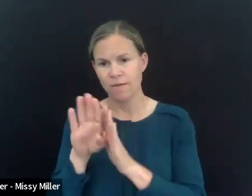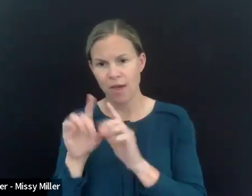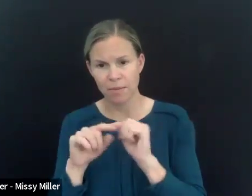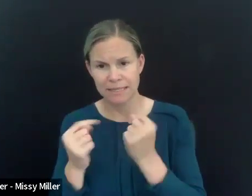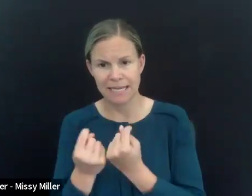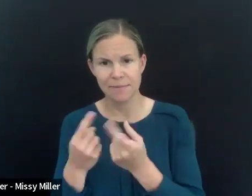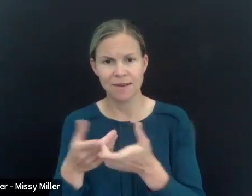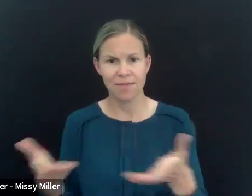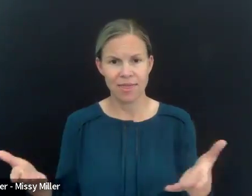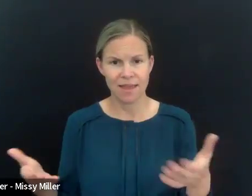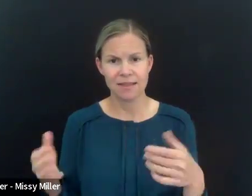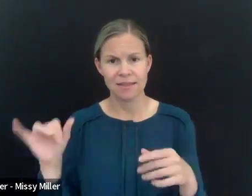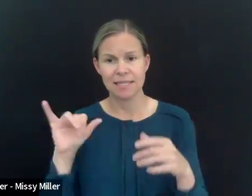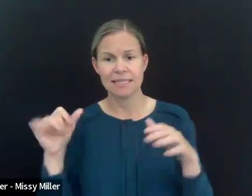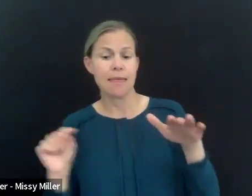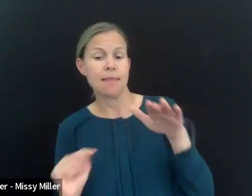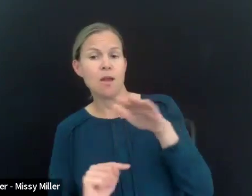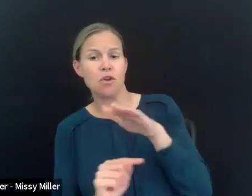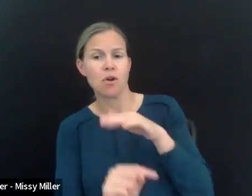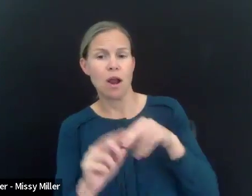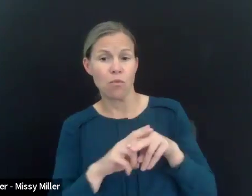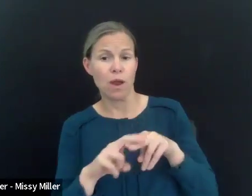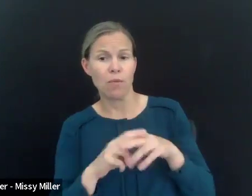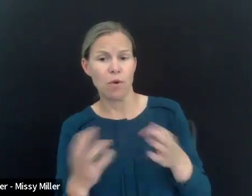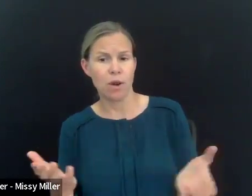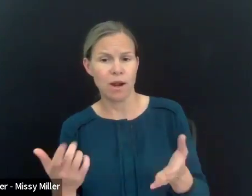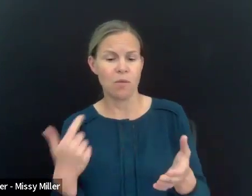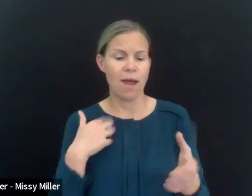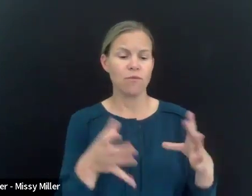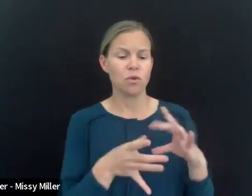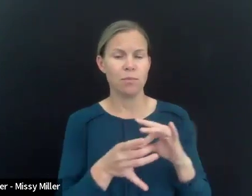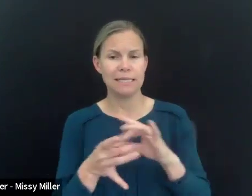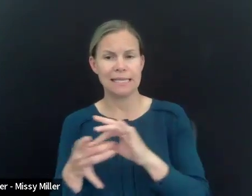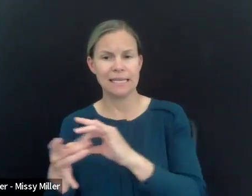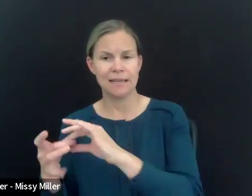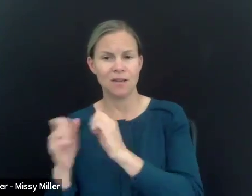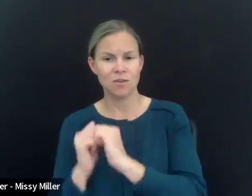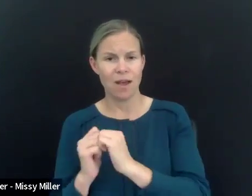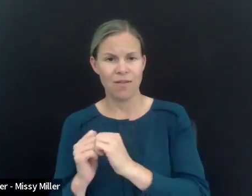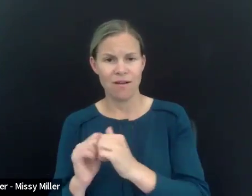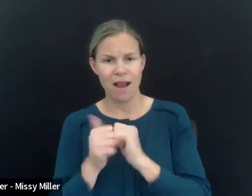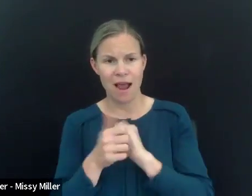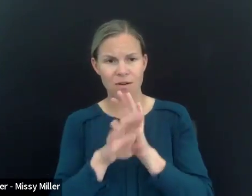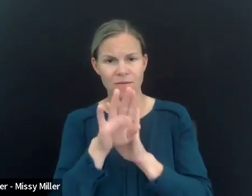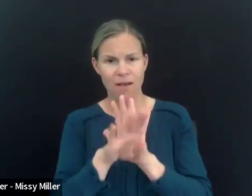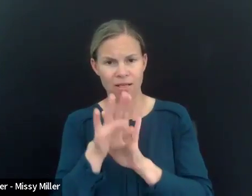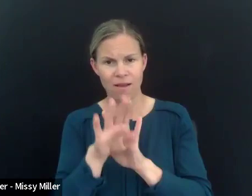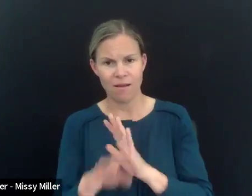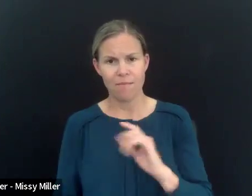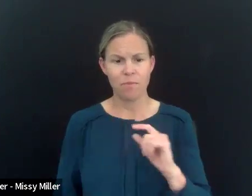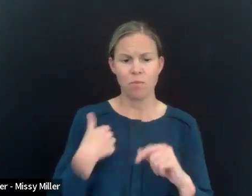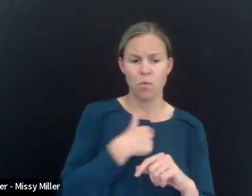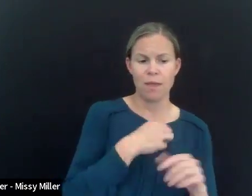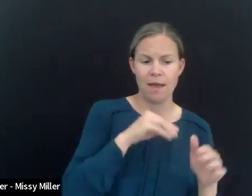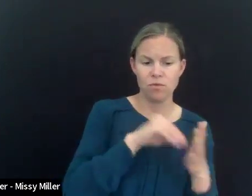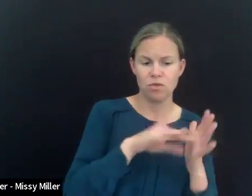Underground Railroad of midwifery here, because we're going to have to piece it together. There's no preceptors here, right? So how we even once we get the students